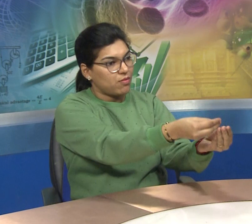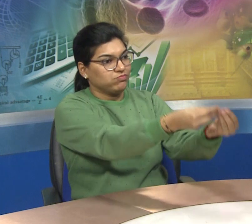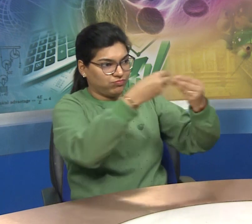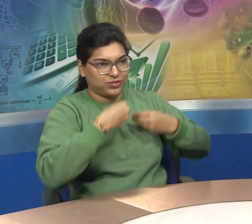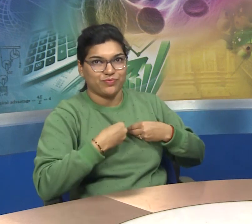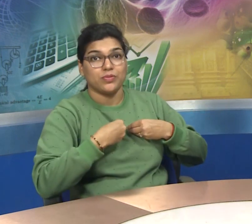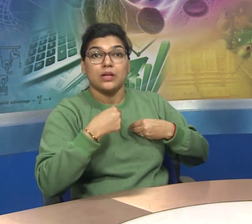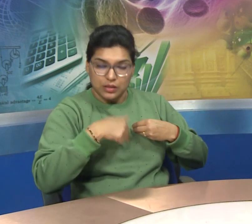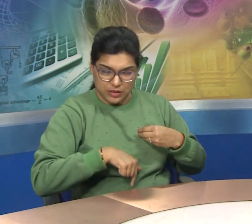sources.